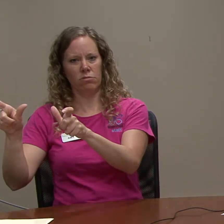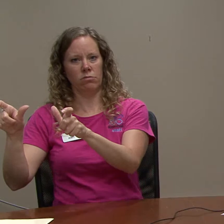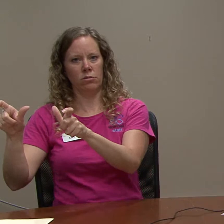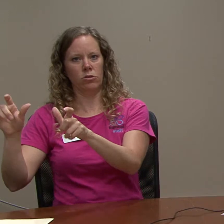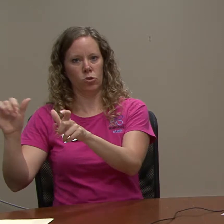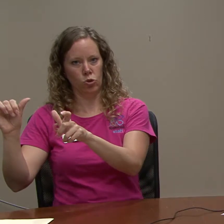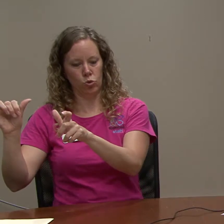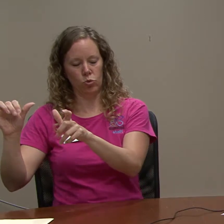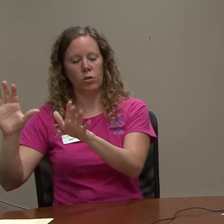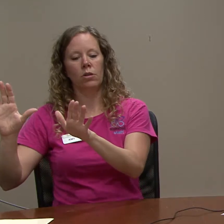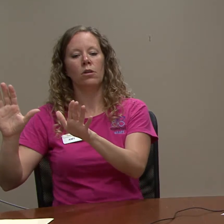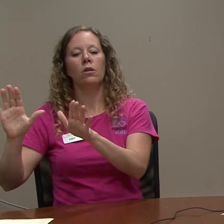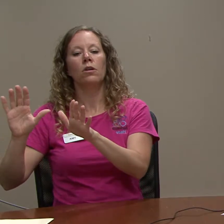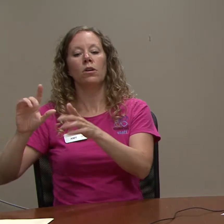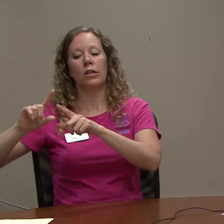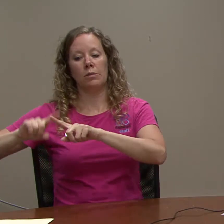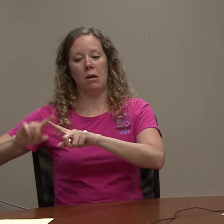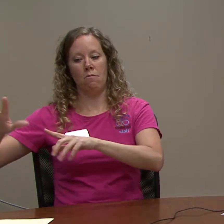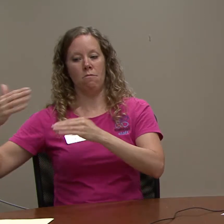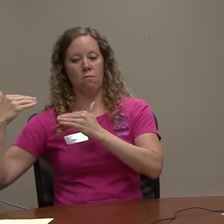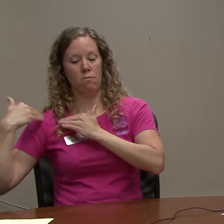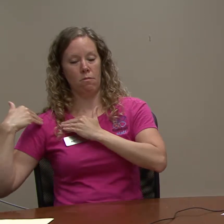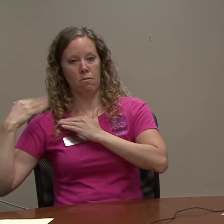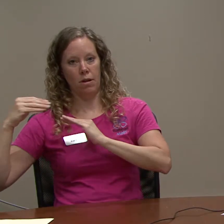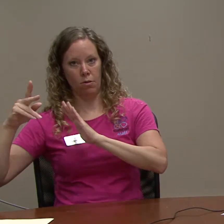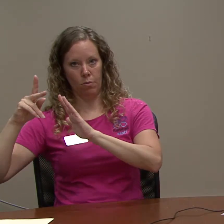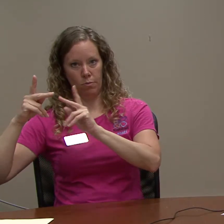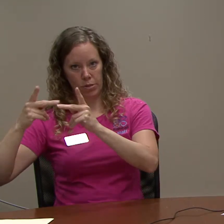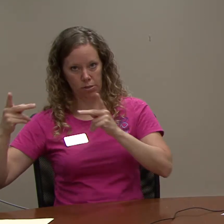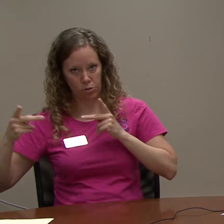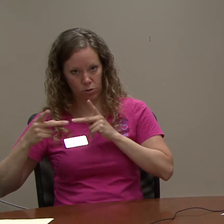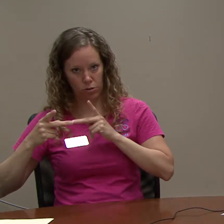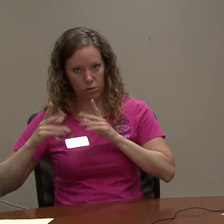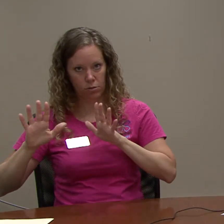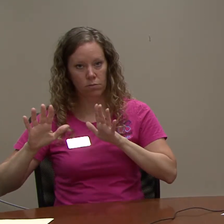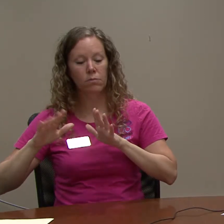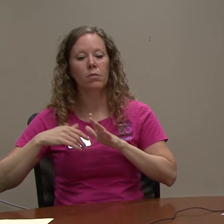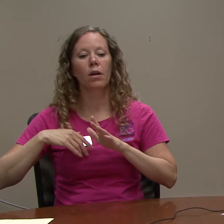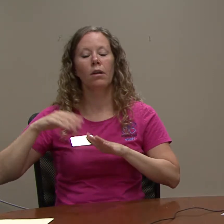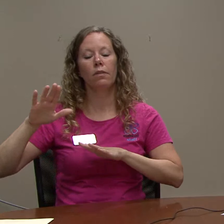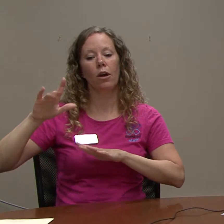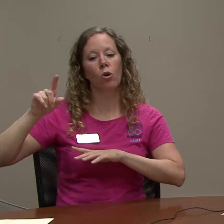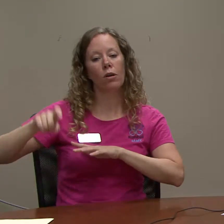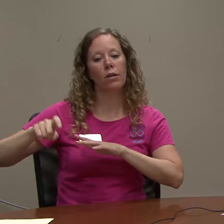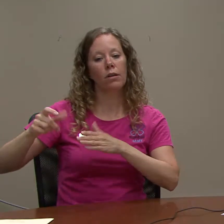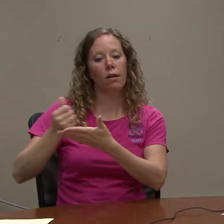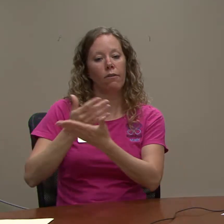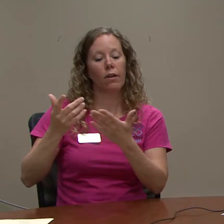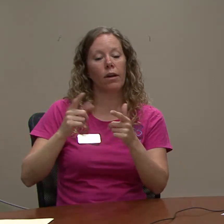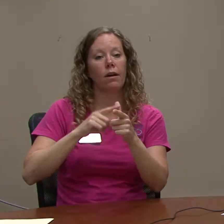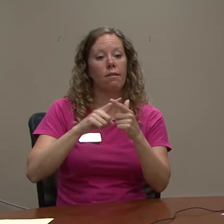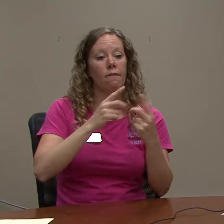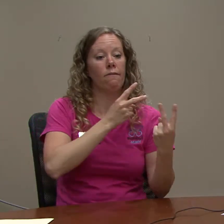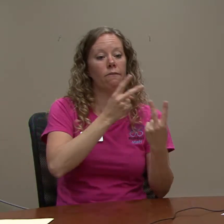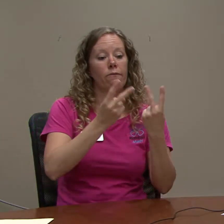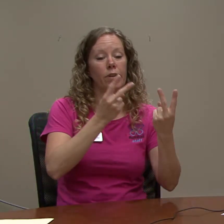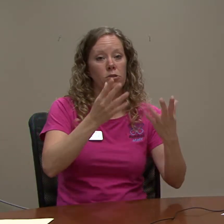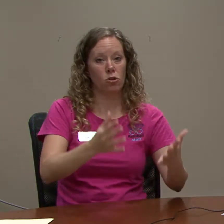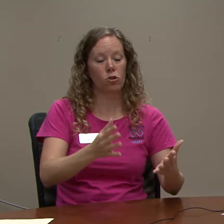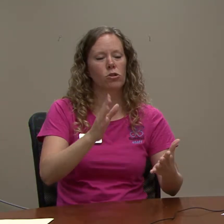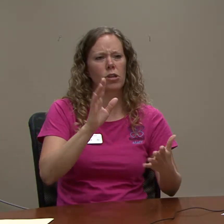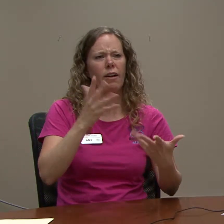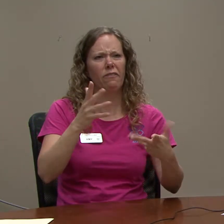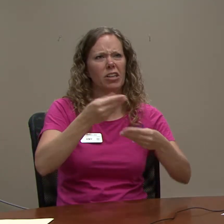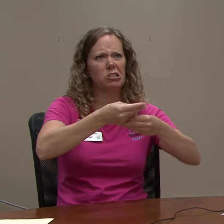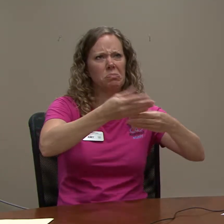relevant to their responsibilities and position. And based on the staff members' assessed needs, Visitors will be given, and I think I've already sent